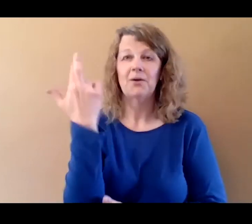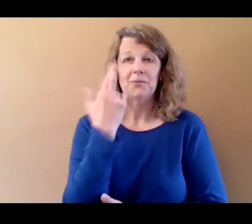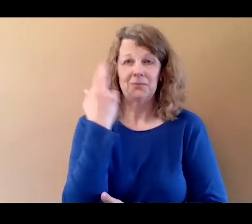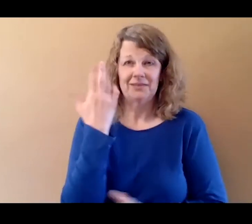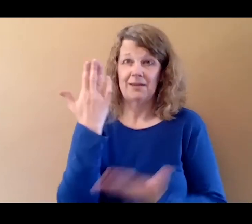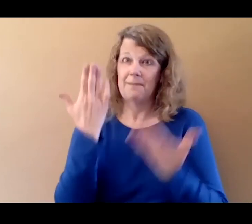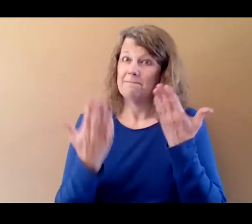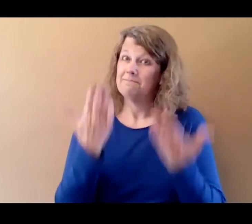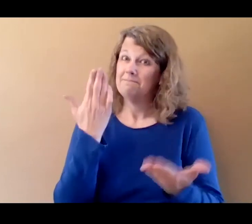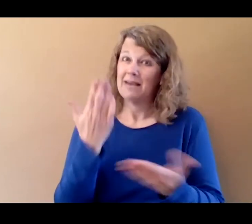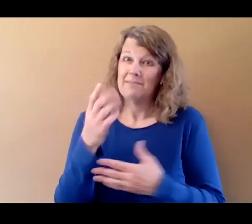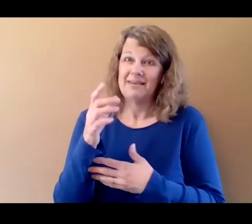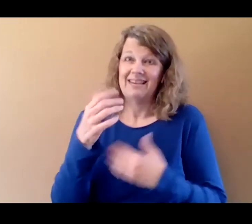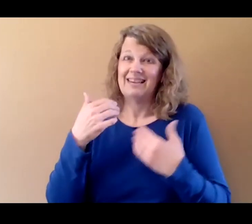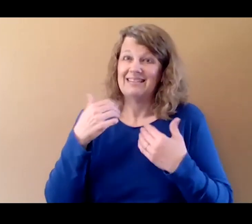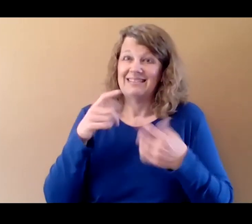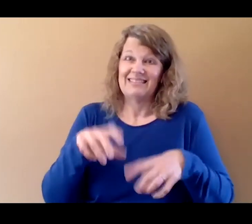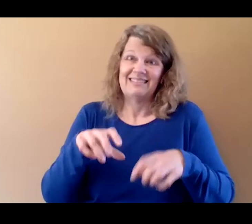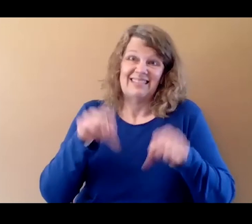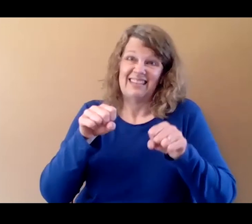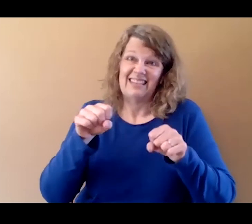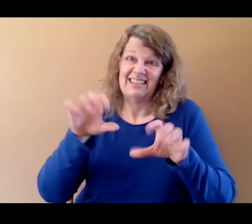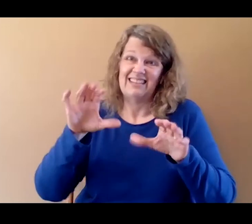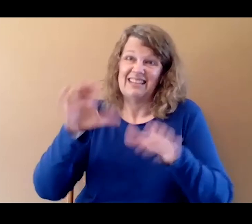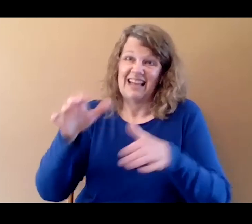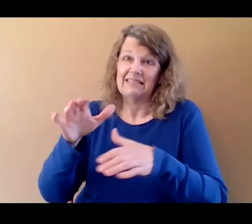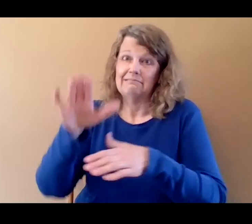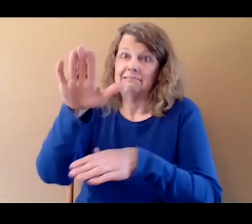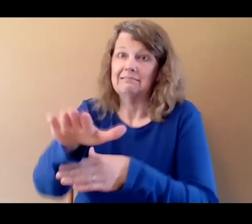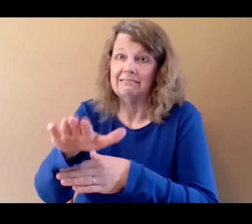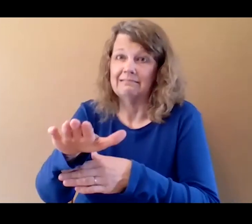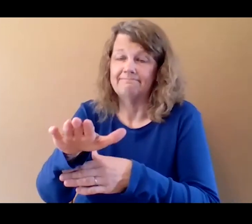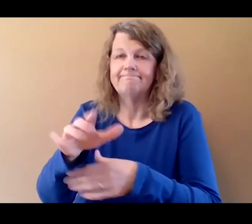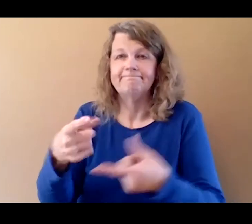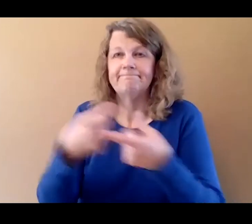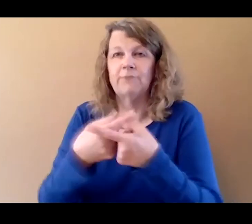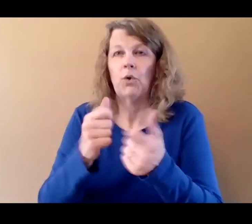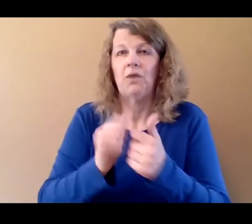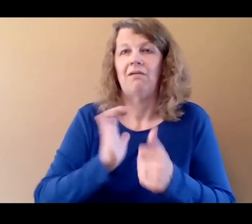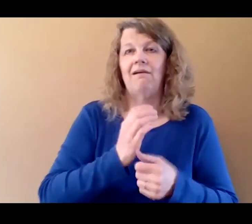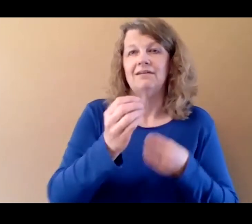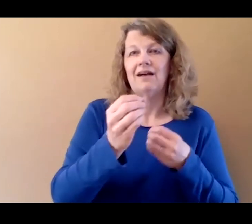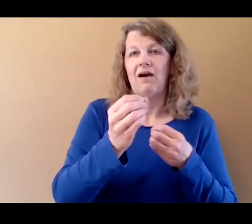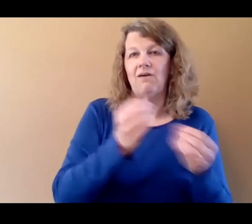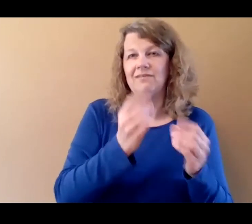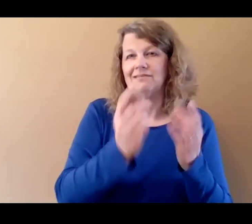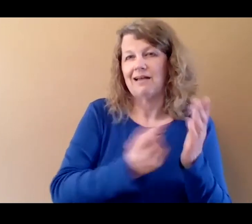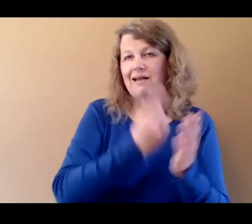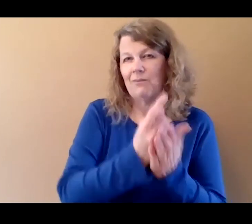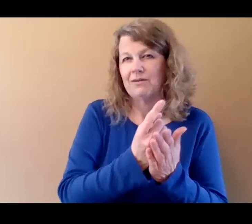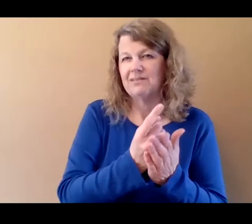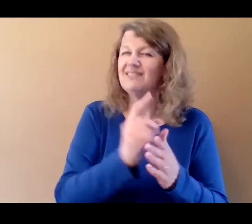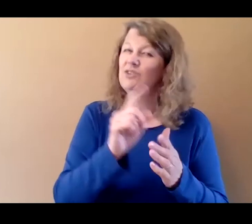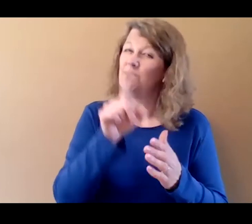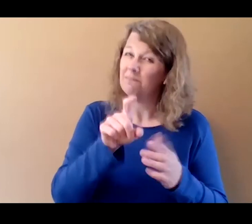Another reason you might have a class later in the day. Testing is only available during specific hours. You